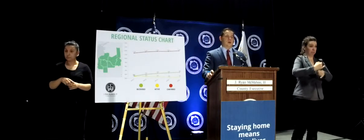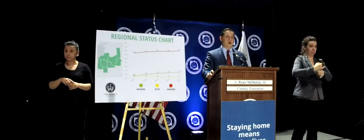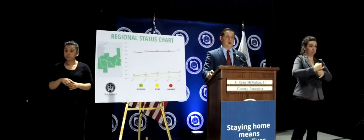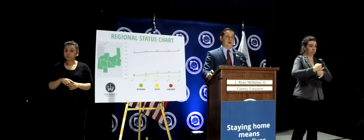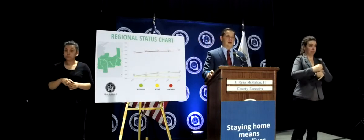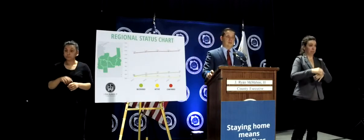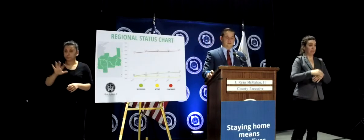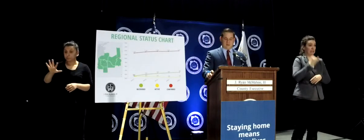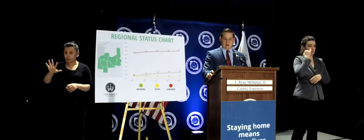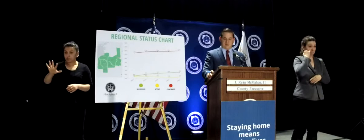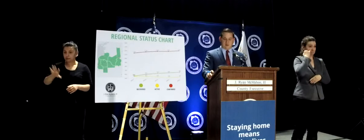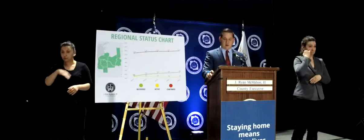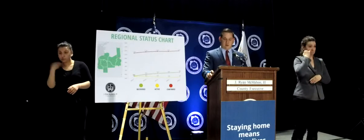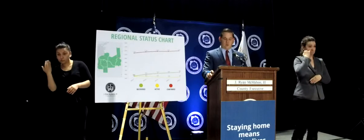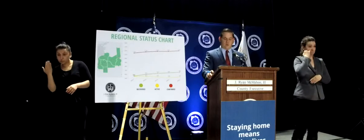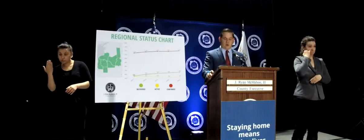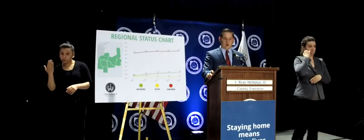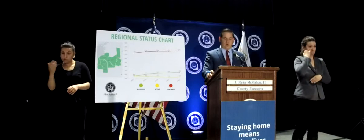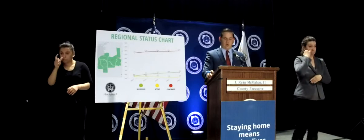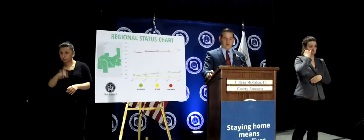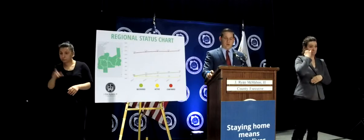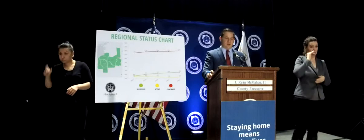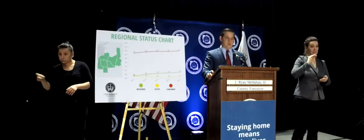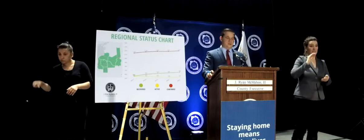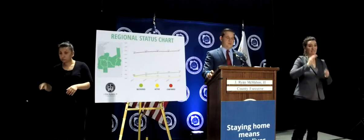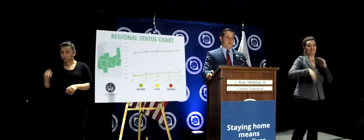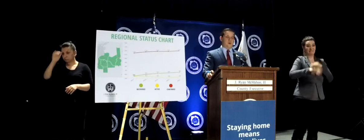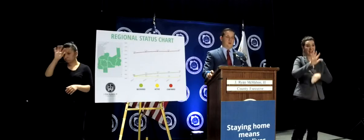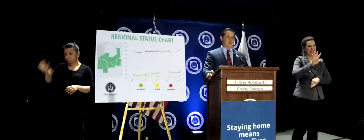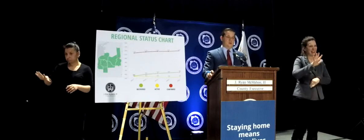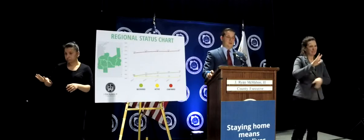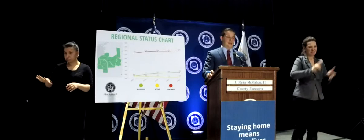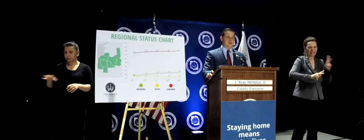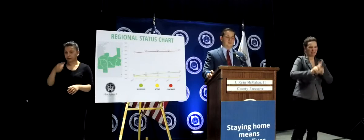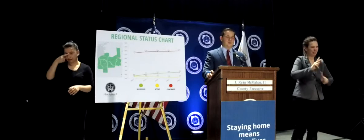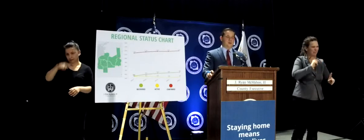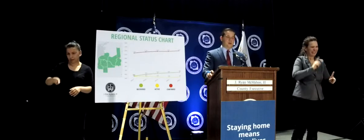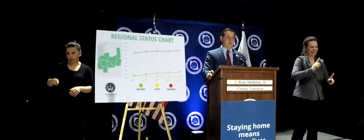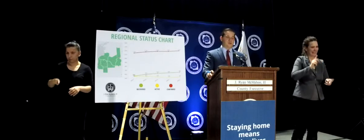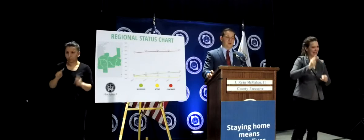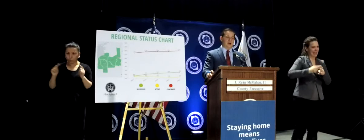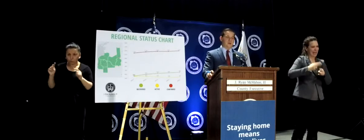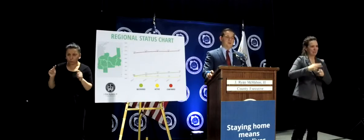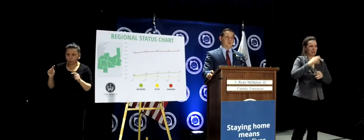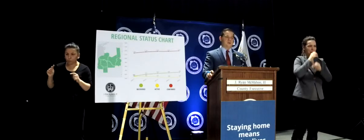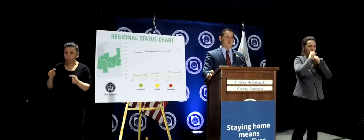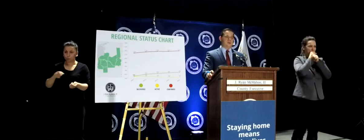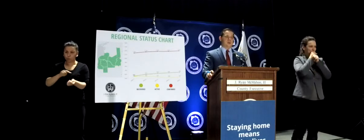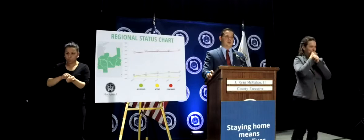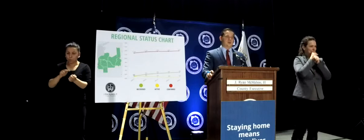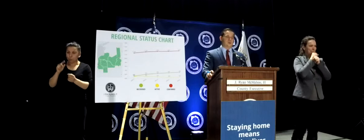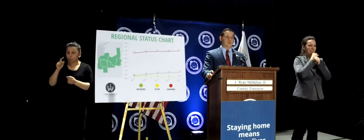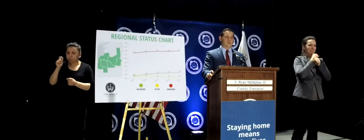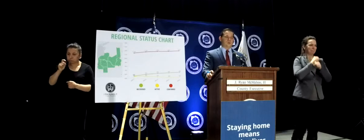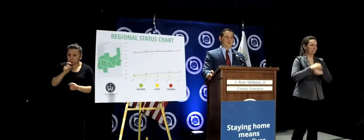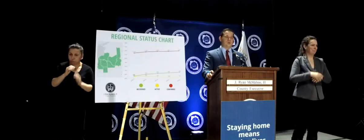So I think our overall, it's difficult. That's a difficult number to track because